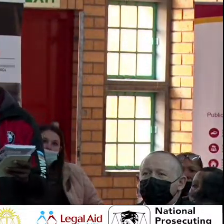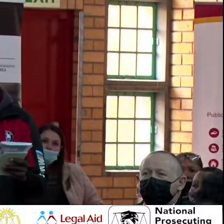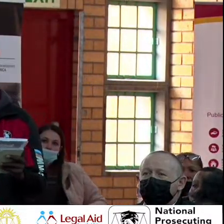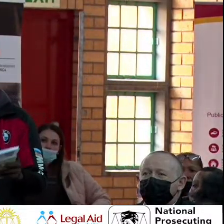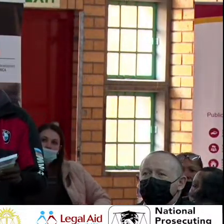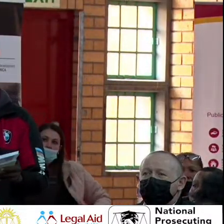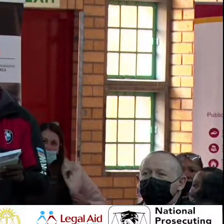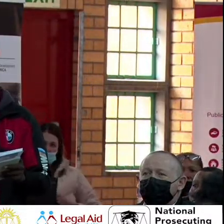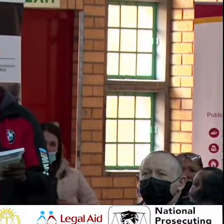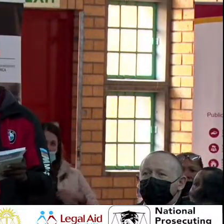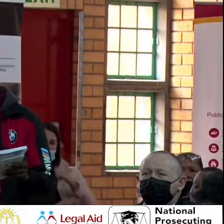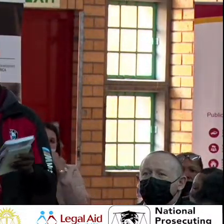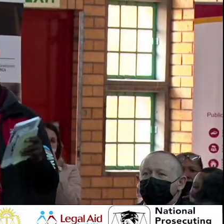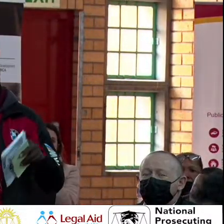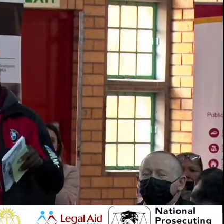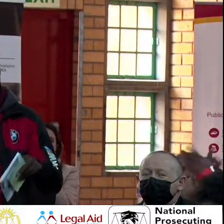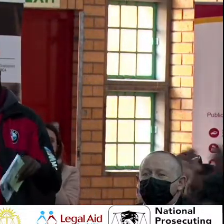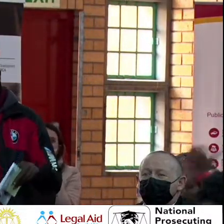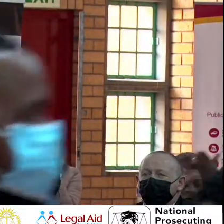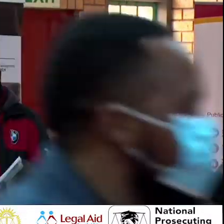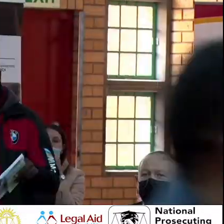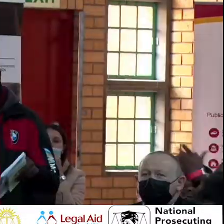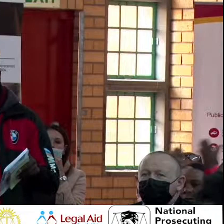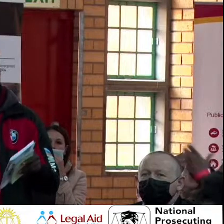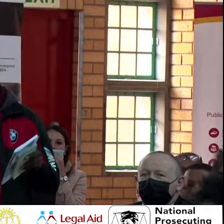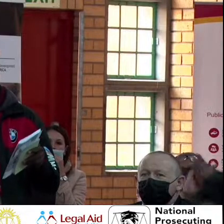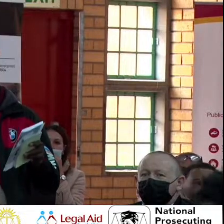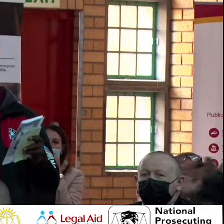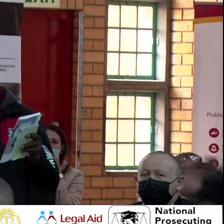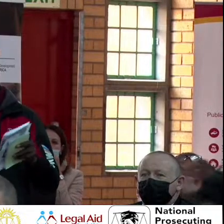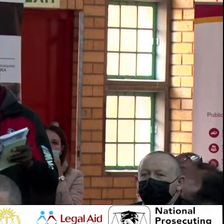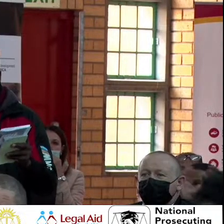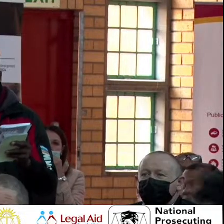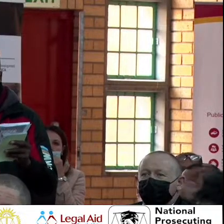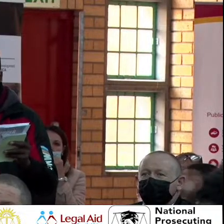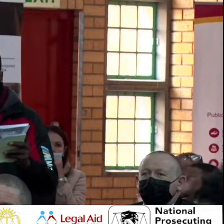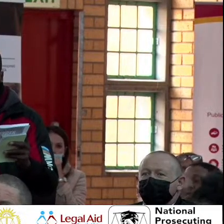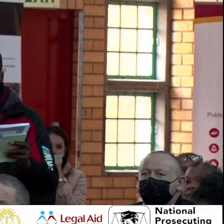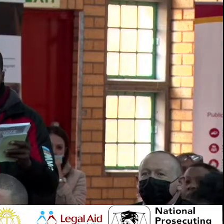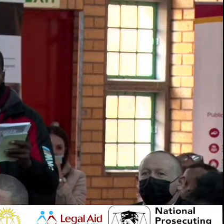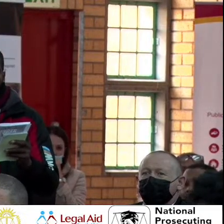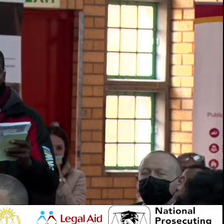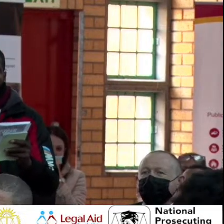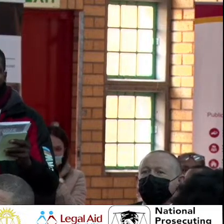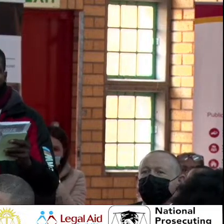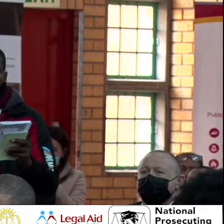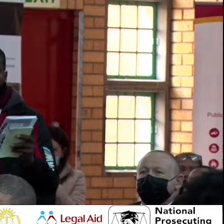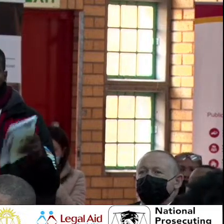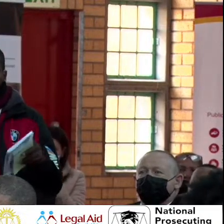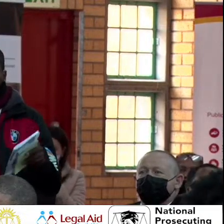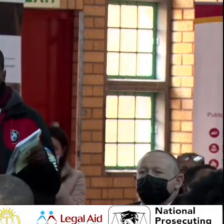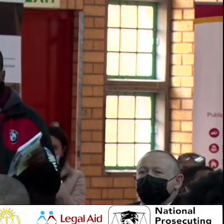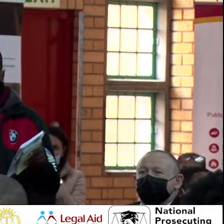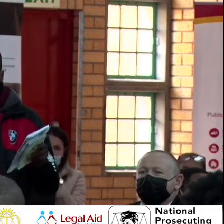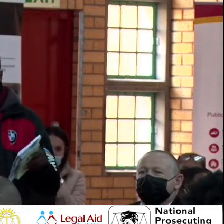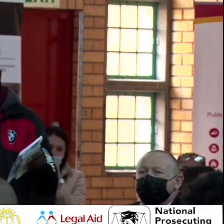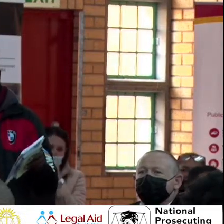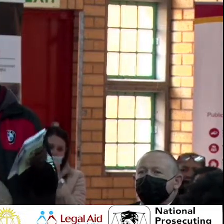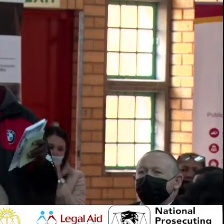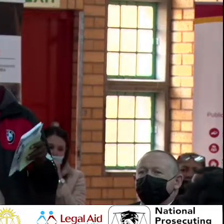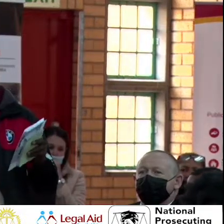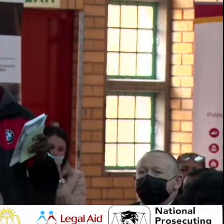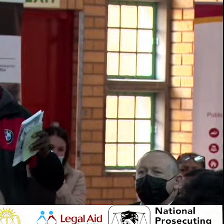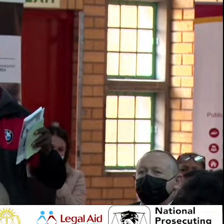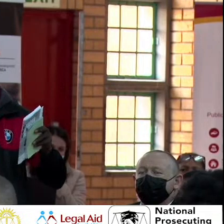new police station that must be built in Delft, as the current one is